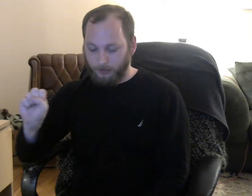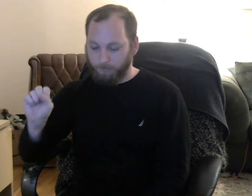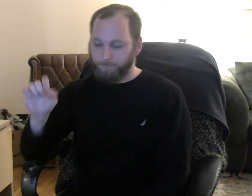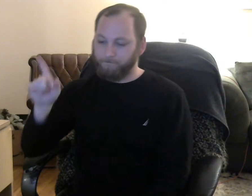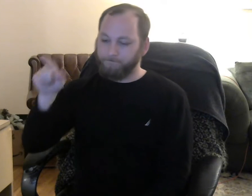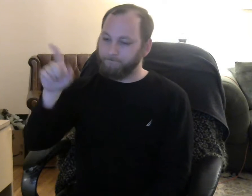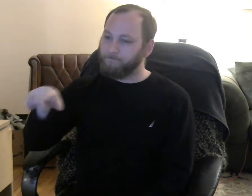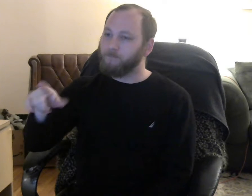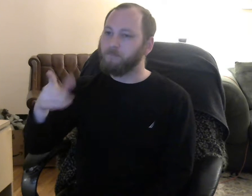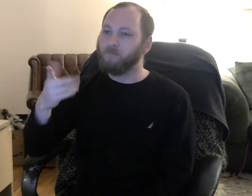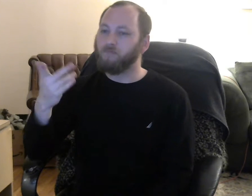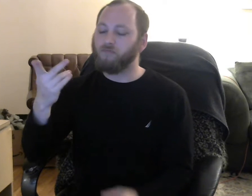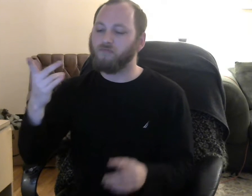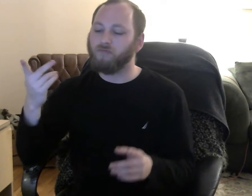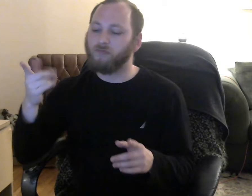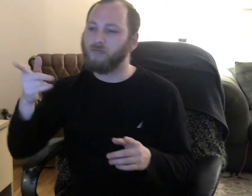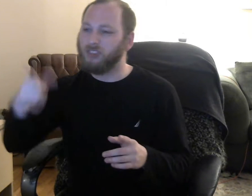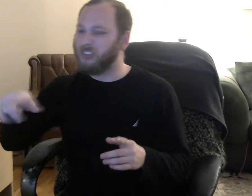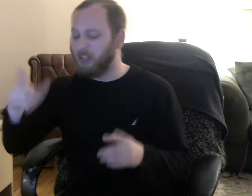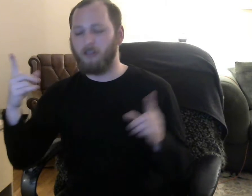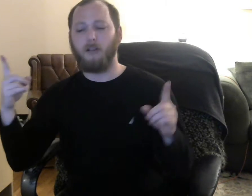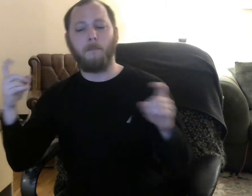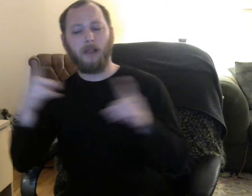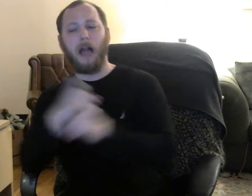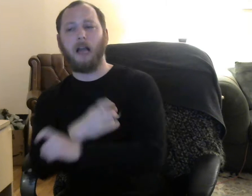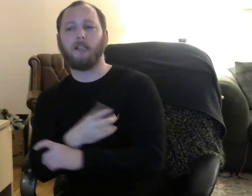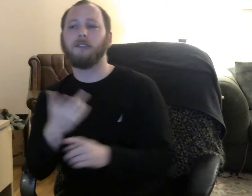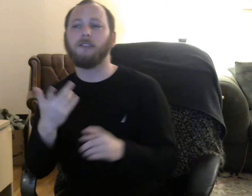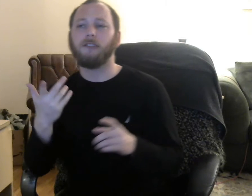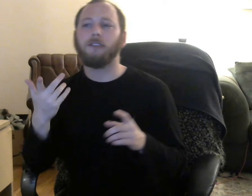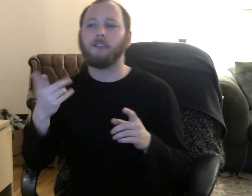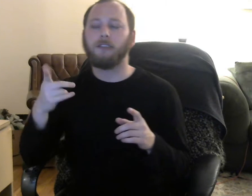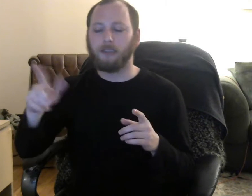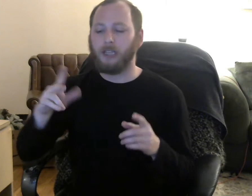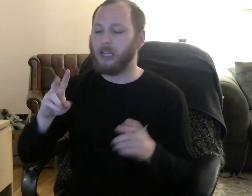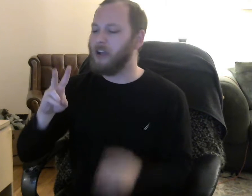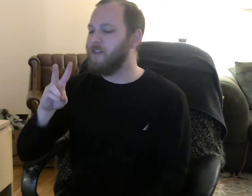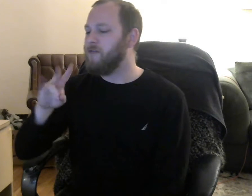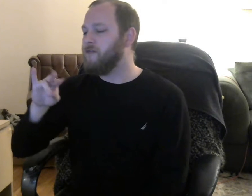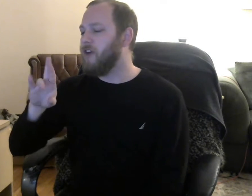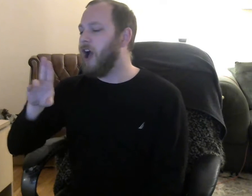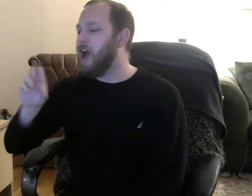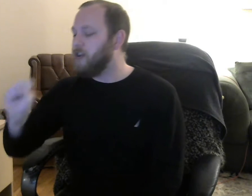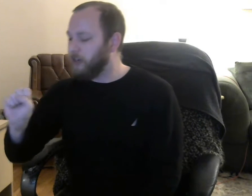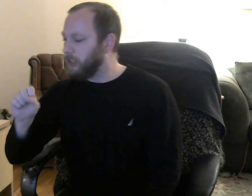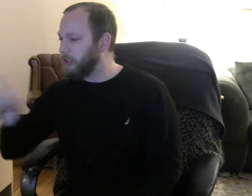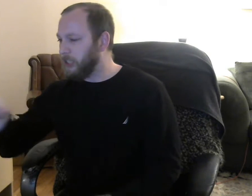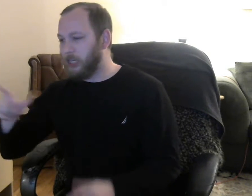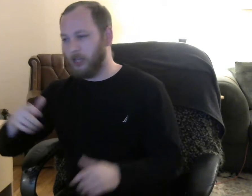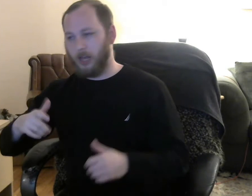Even viruses are one of these fascinating things that kind of are right on the edge between life and non-life. They